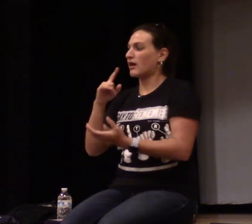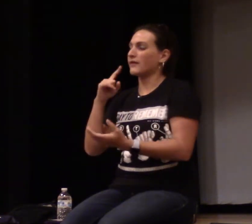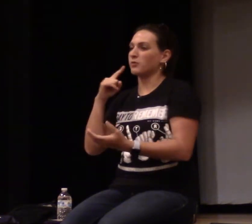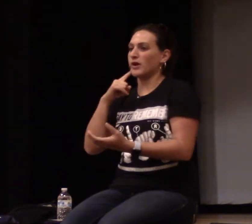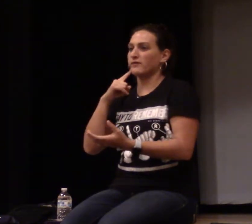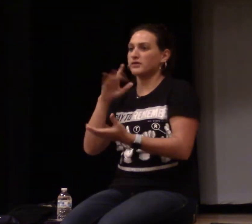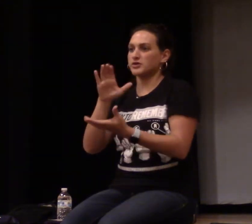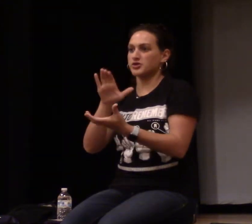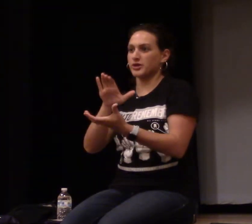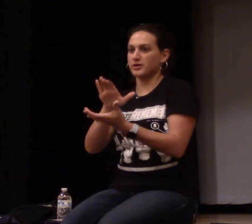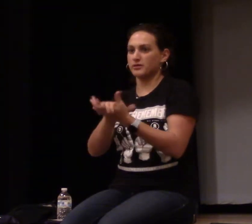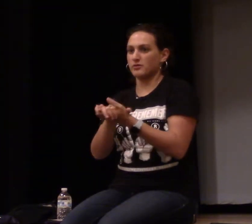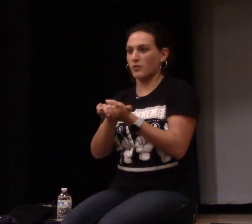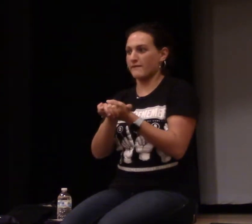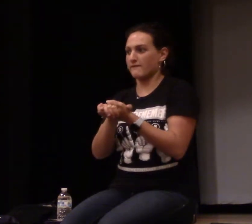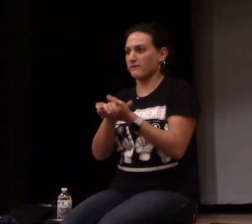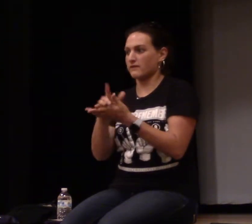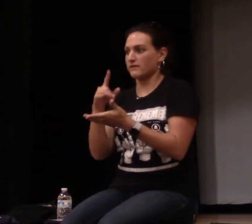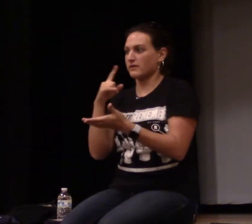wife, you touch your chin. Wife.